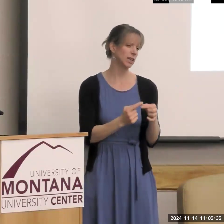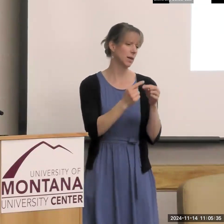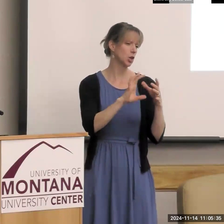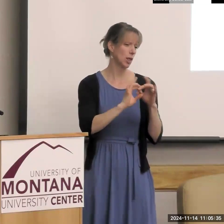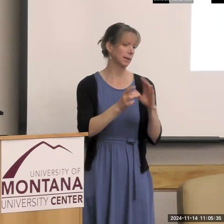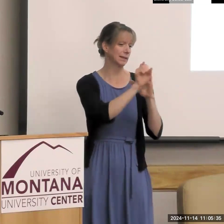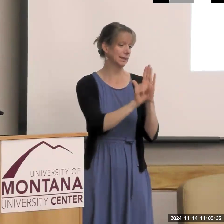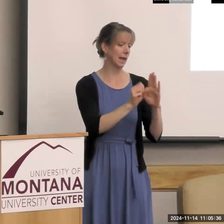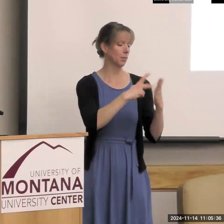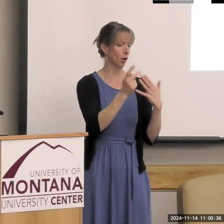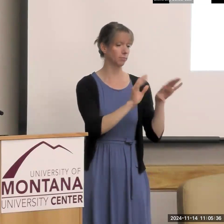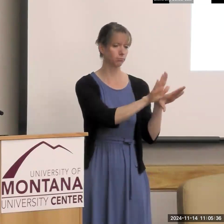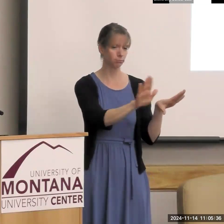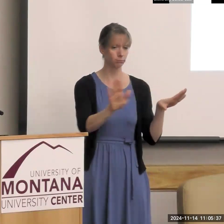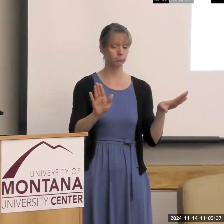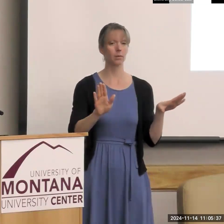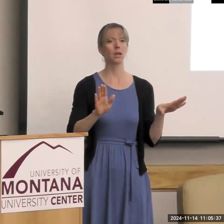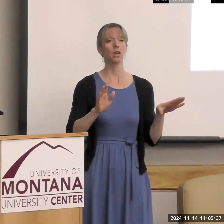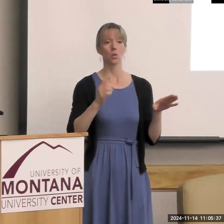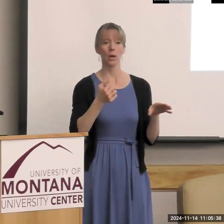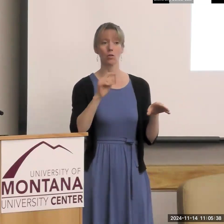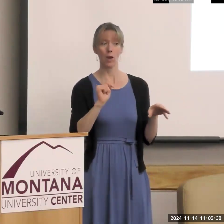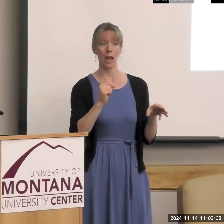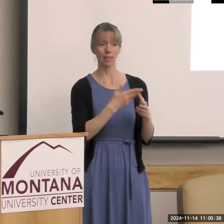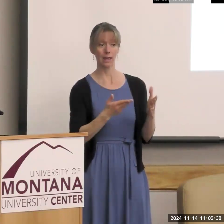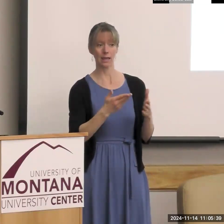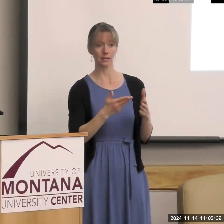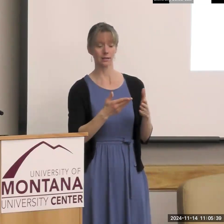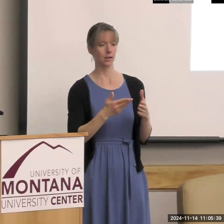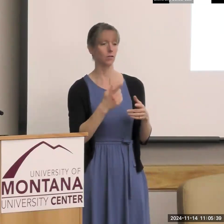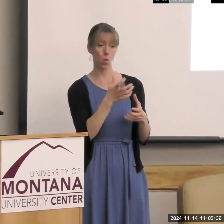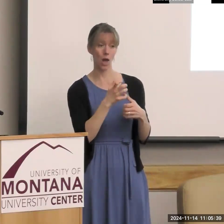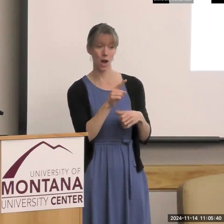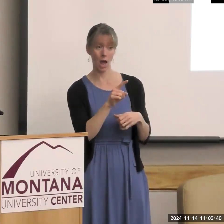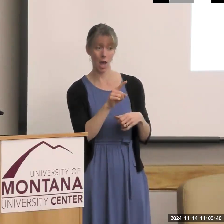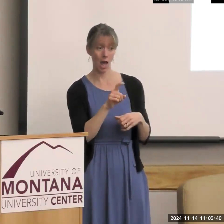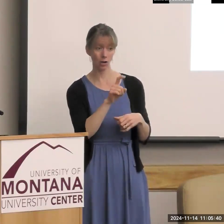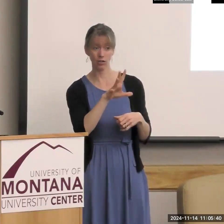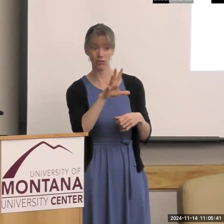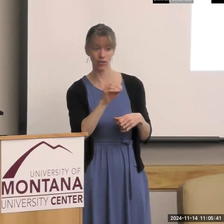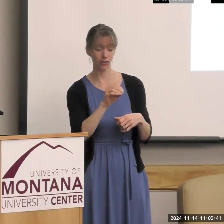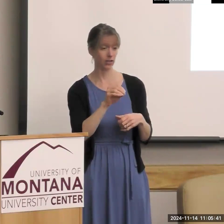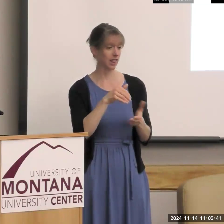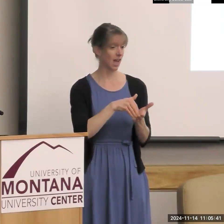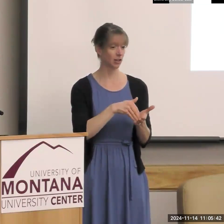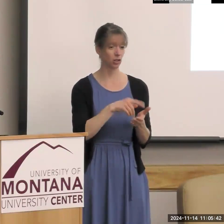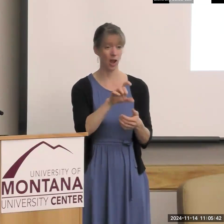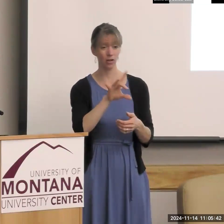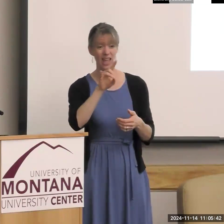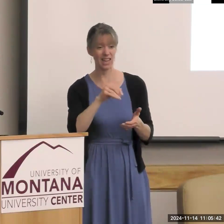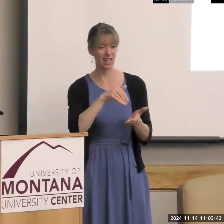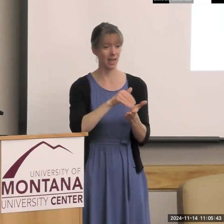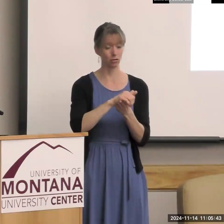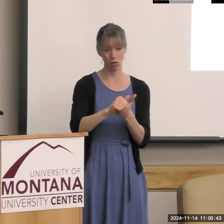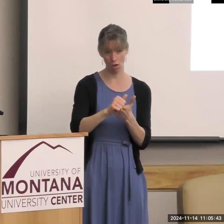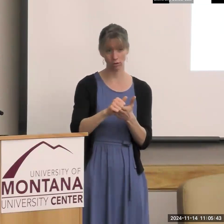programs and say, one of the grant deliverables, if you want this, $150,000 or $180,000, grant for the year, is that you're going to